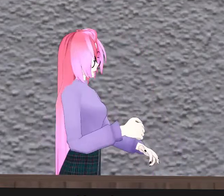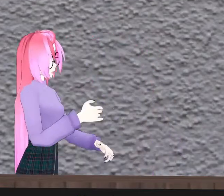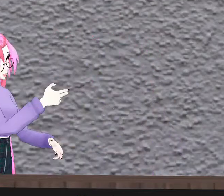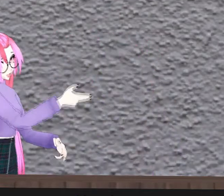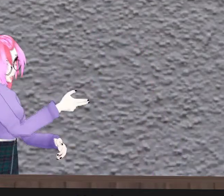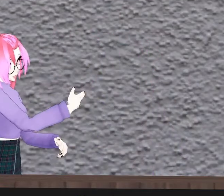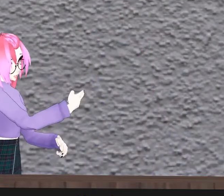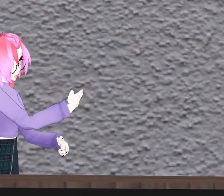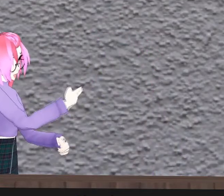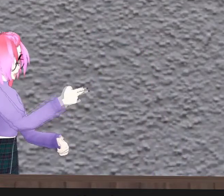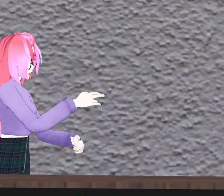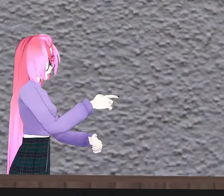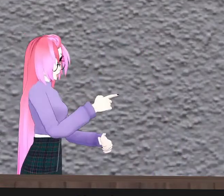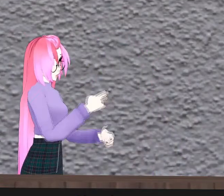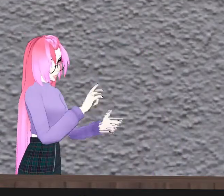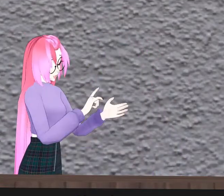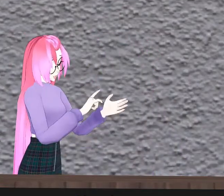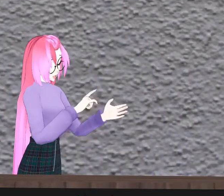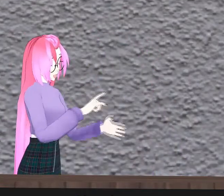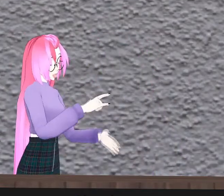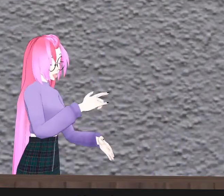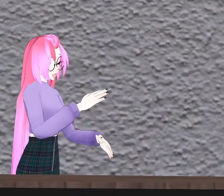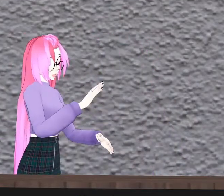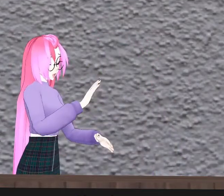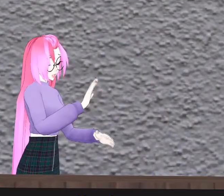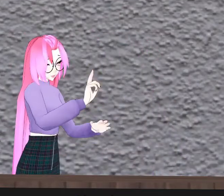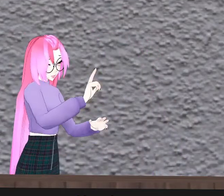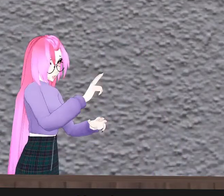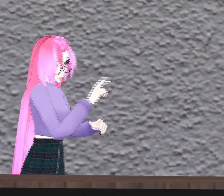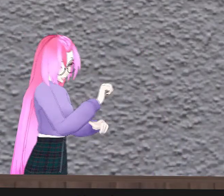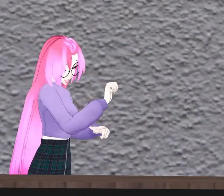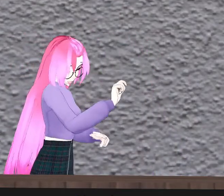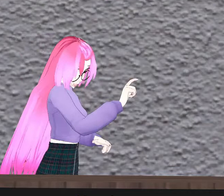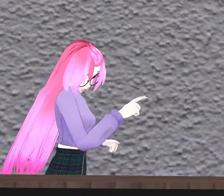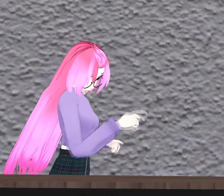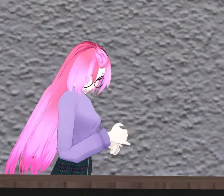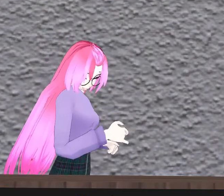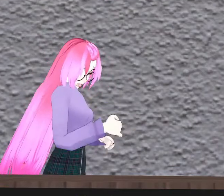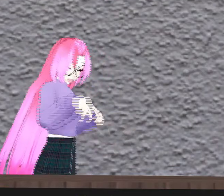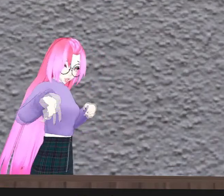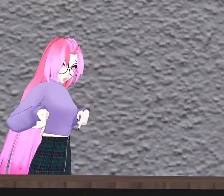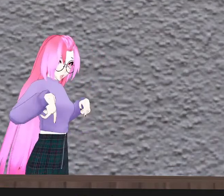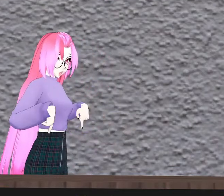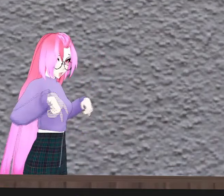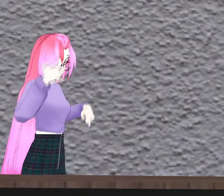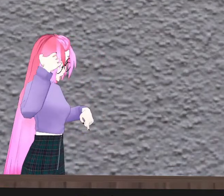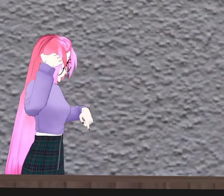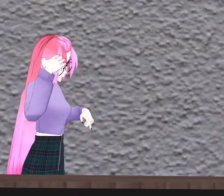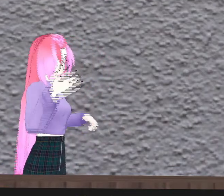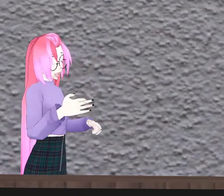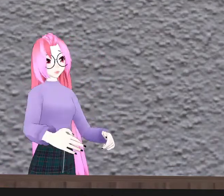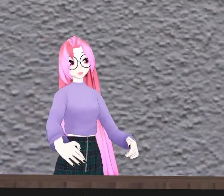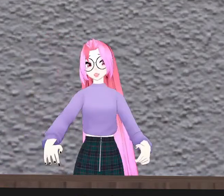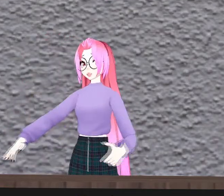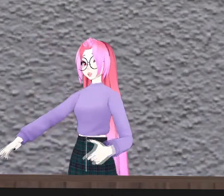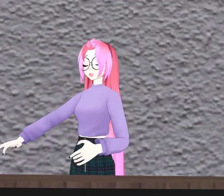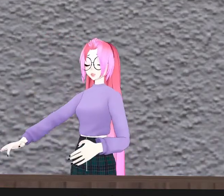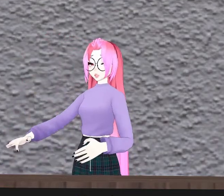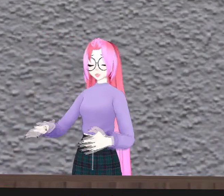yo, I just went to the doctor and it turns out I have this really bad rash, like way down there, you know what I mean? And you're